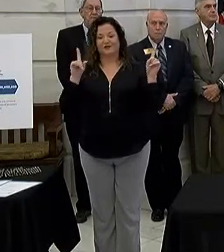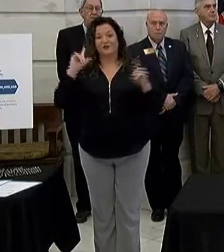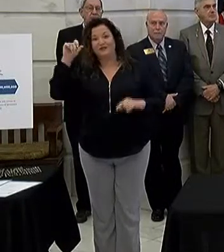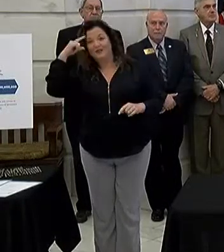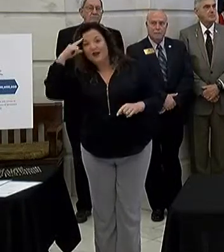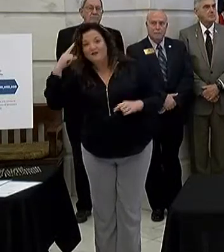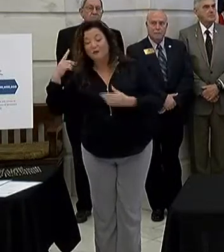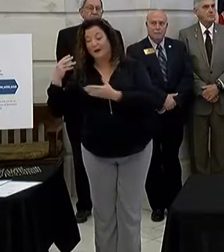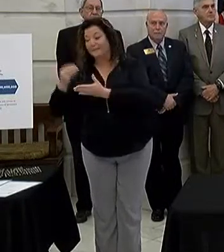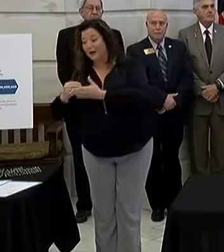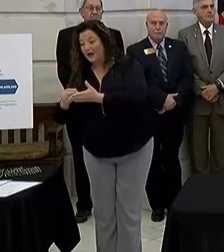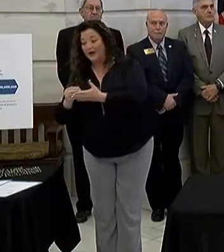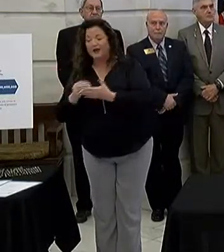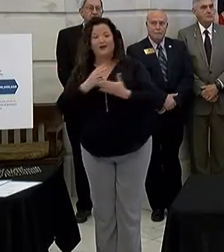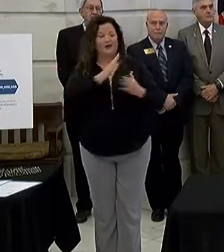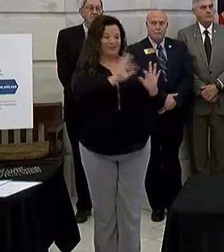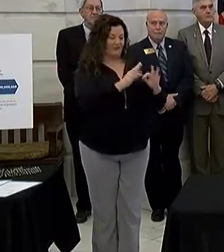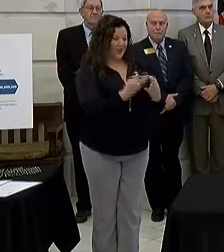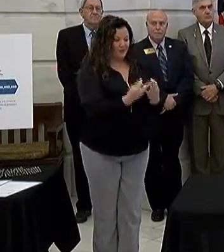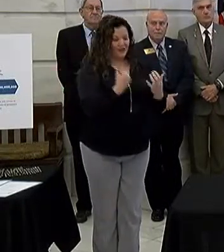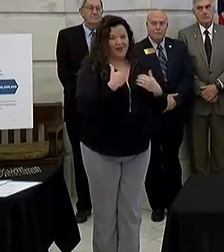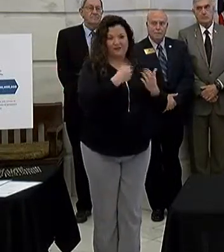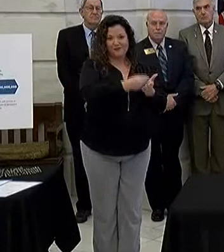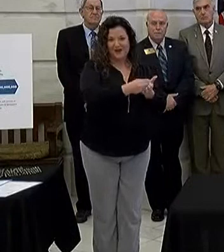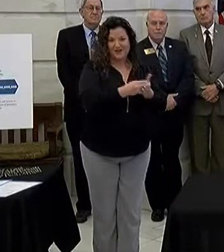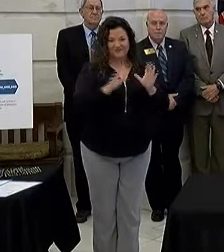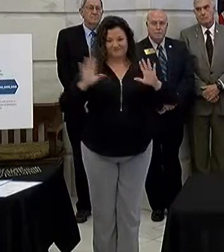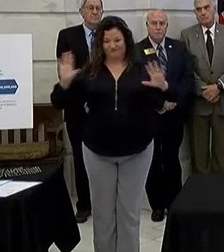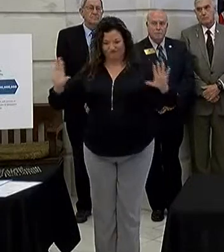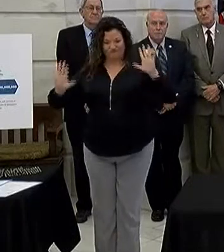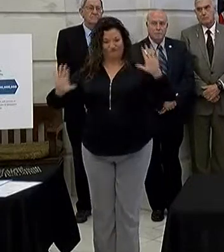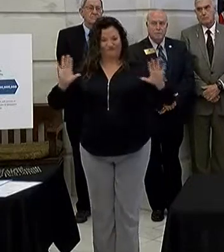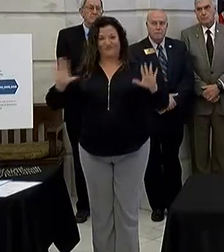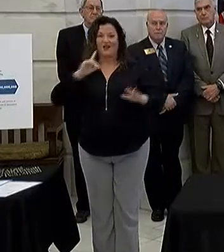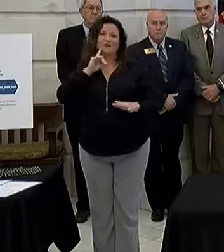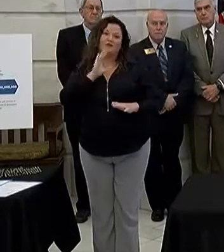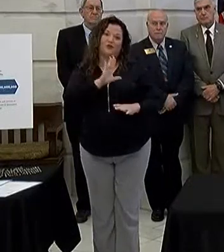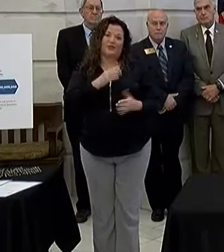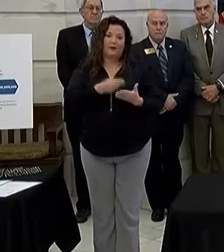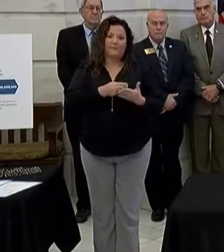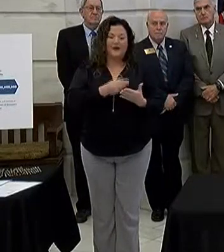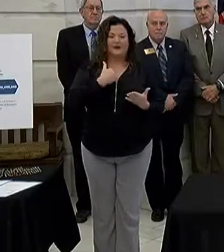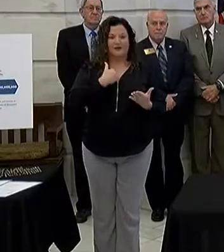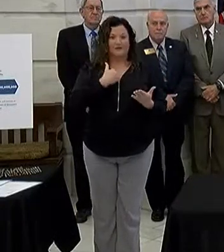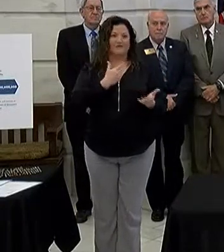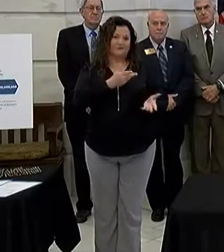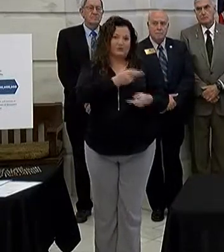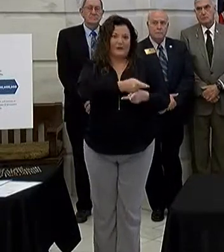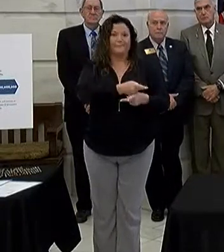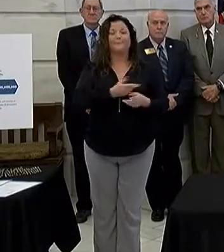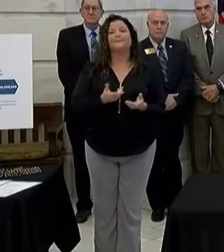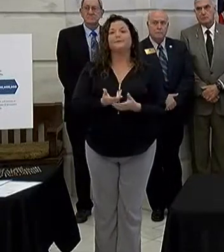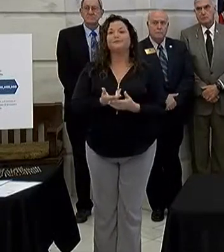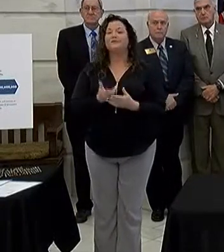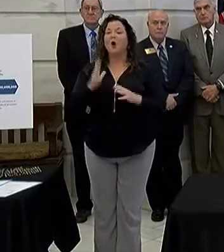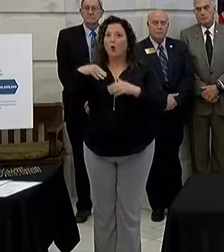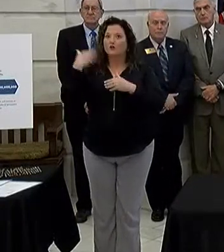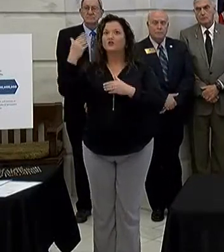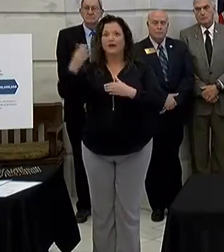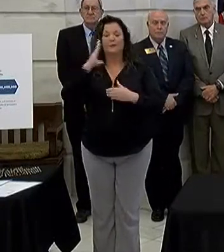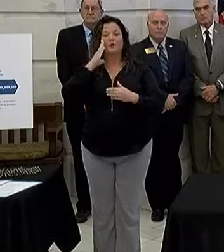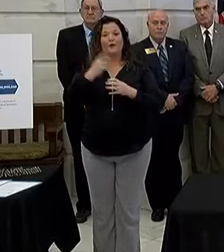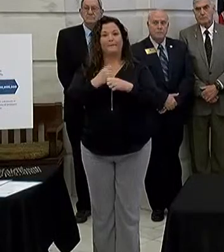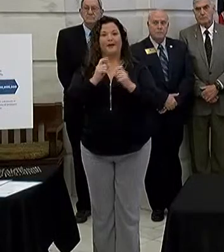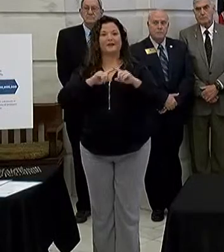government have dollars versus a family having dollars in their pocket. Over time, it will continue to make a difference in their